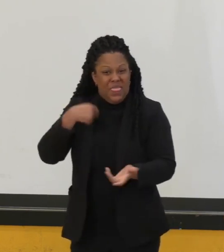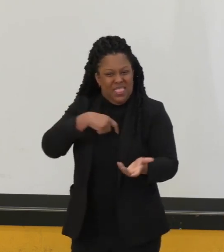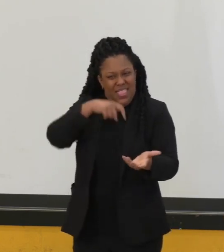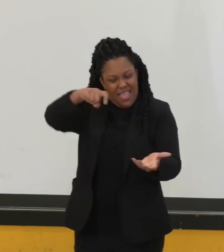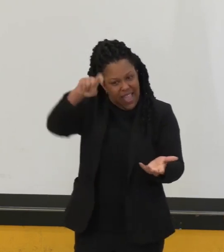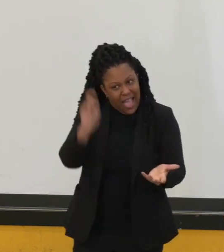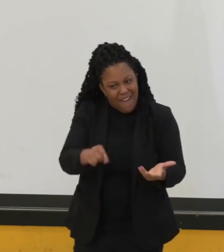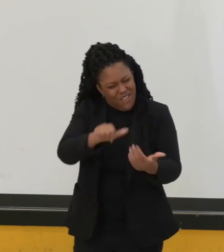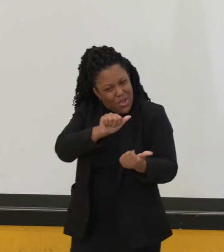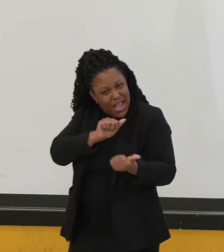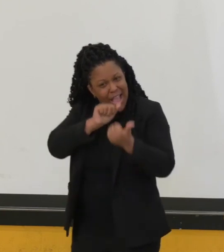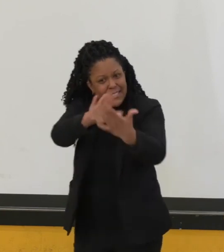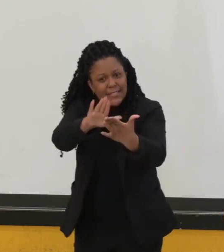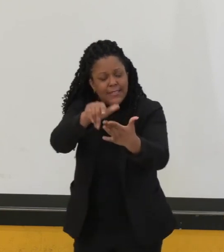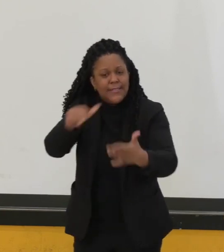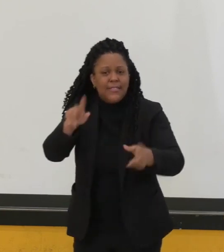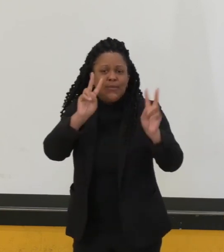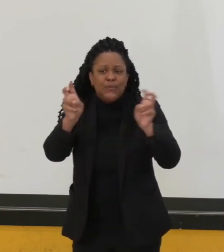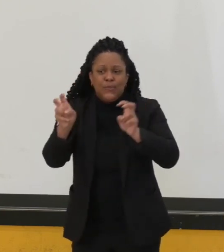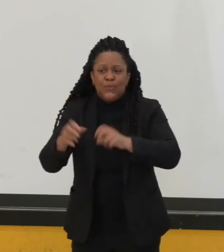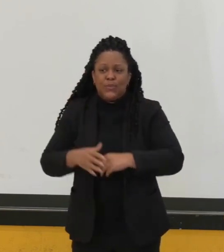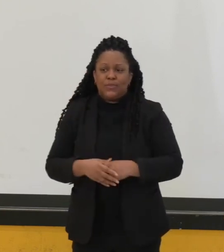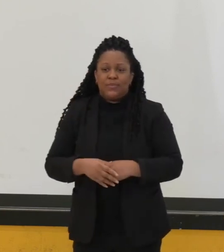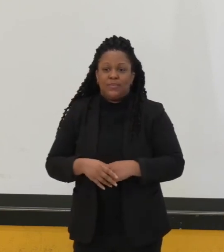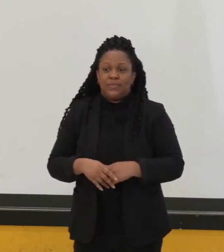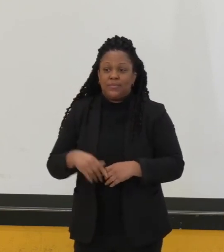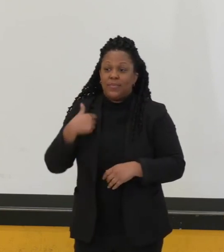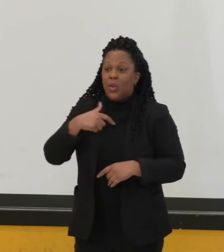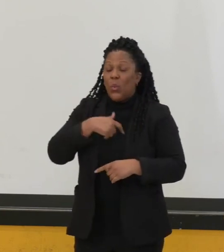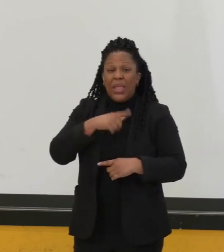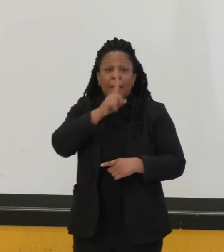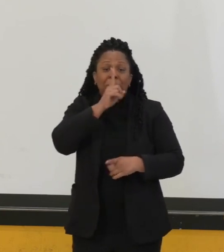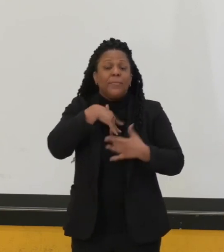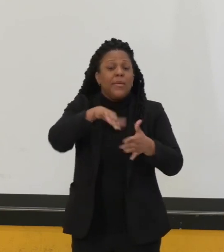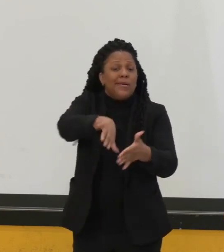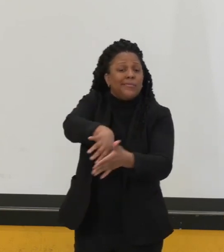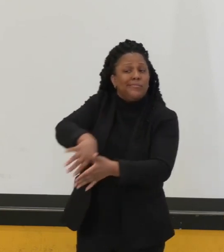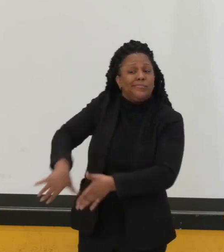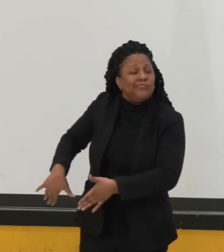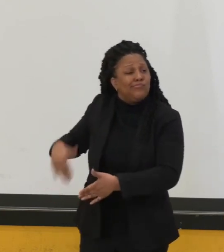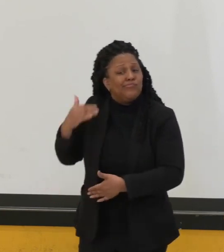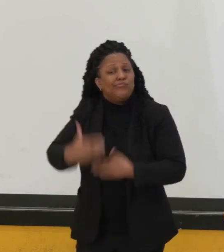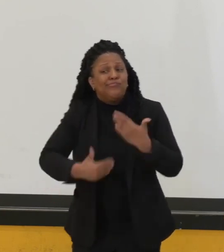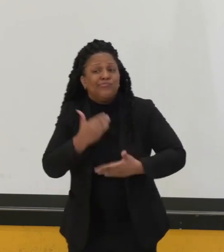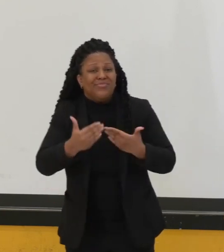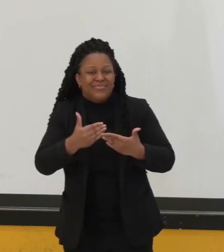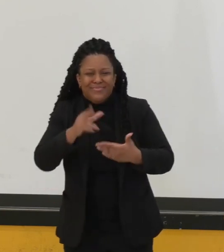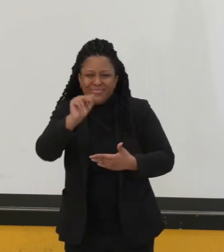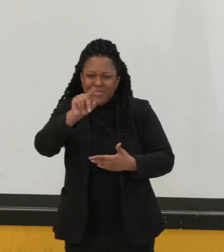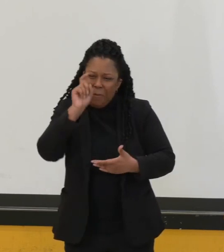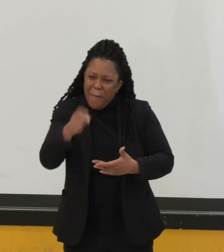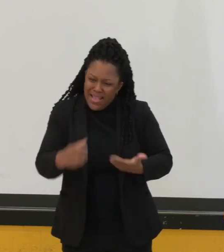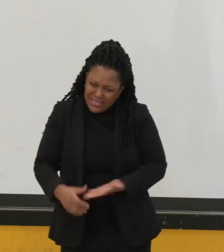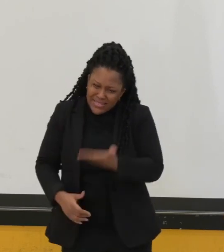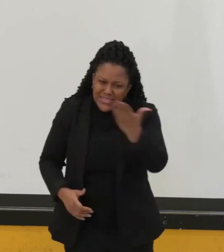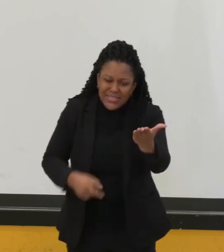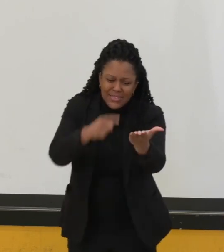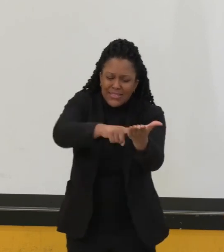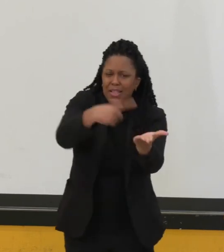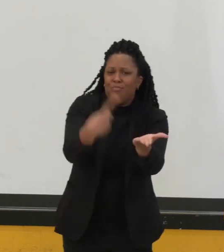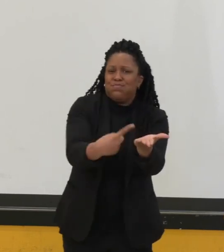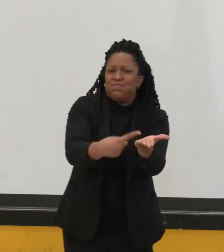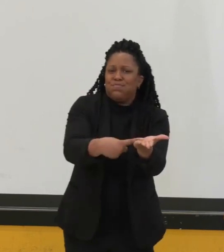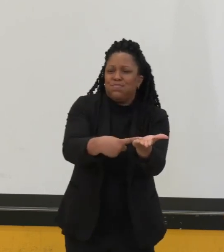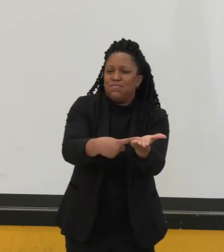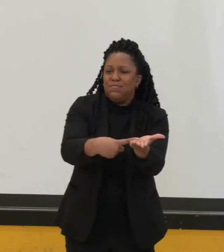lit will simply not work. So we can do this together. We can create the peaceful space. We can let justice be held in